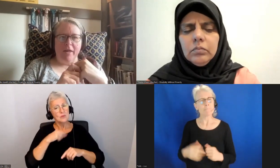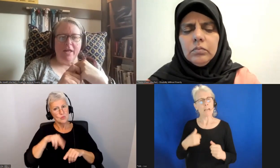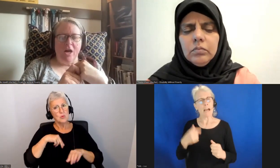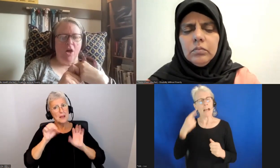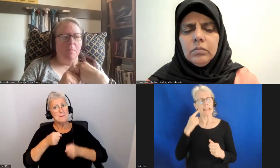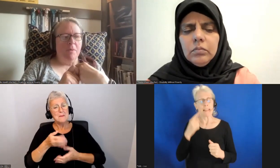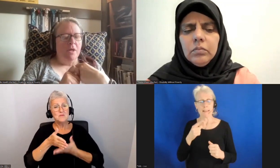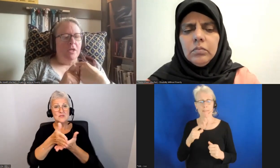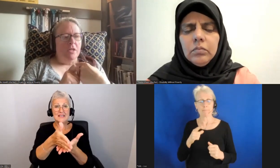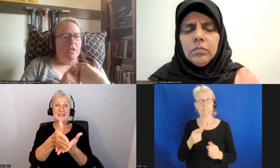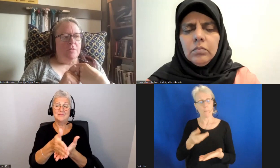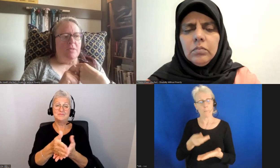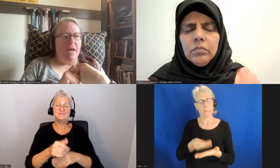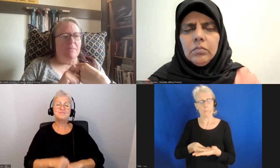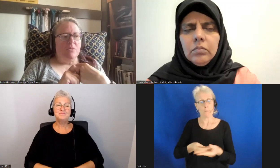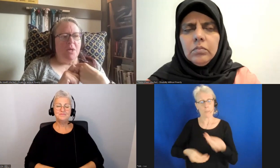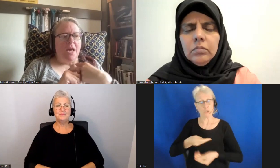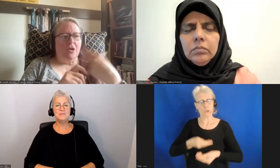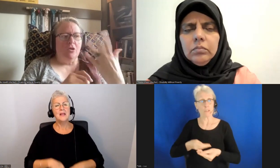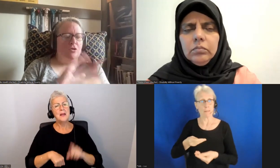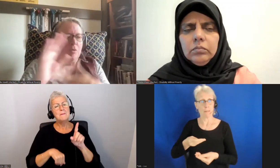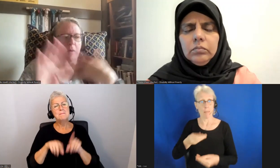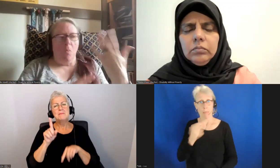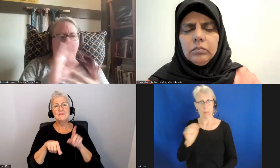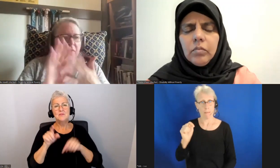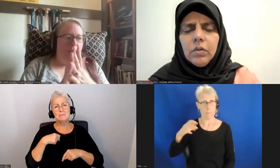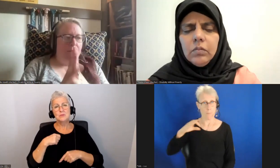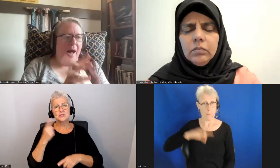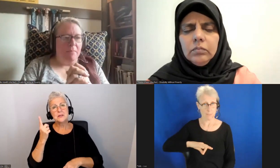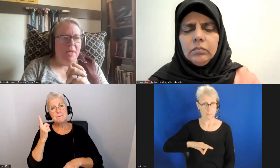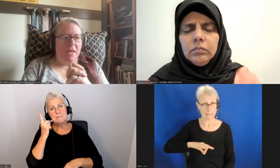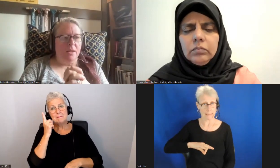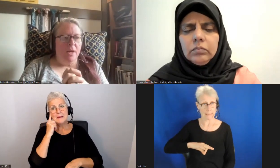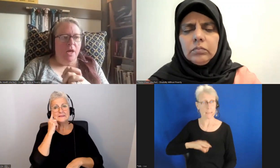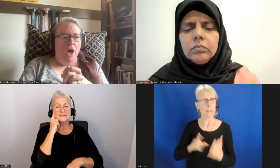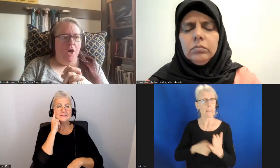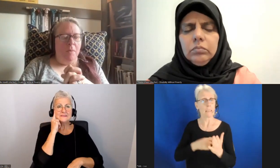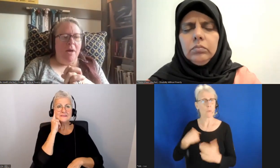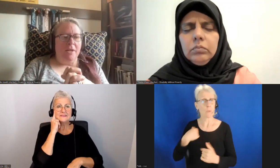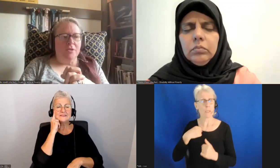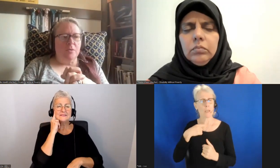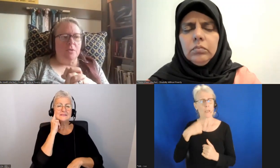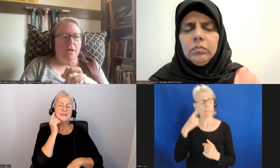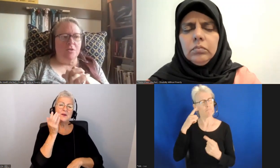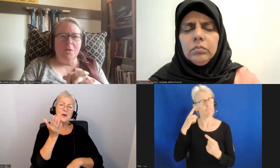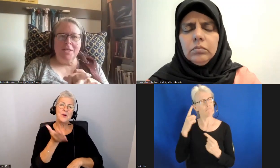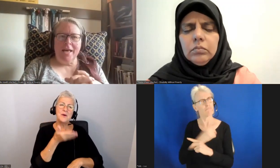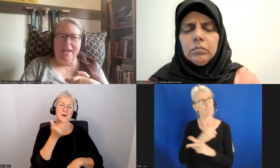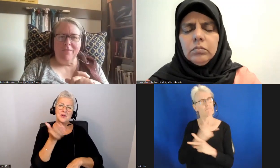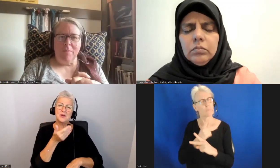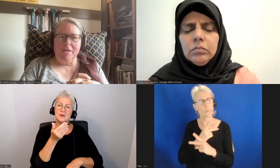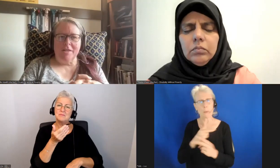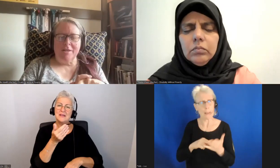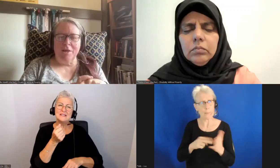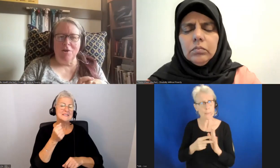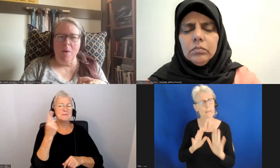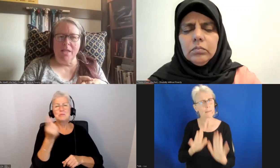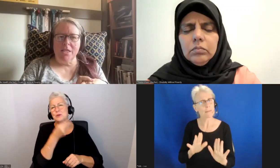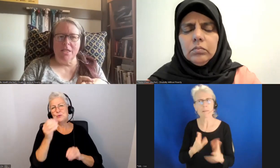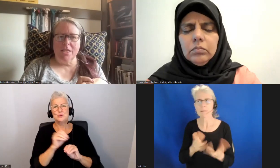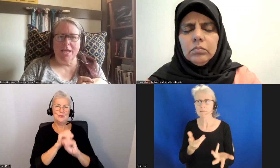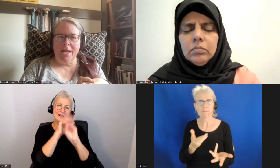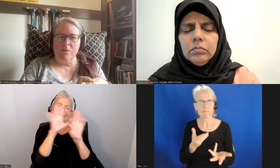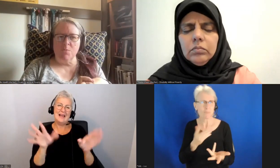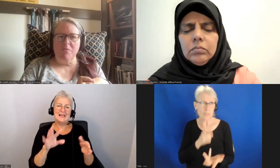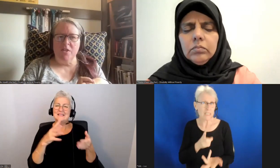the benefit. Sometimes we get caught up on what that might mean. I just want to tell everybody that